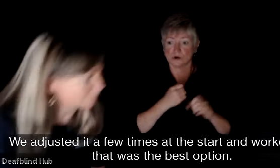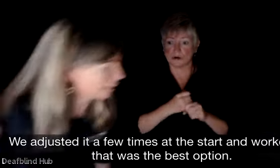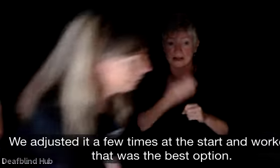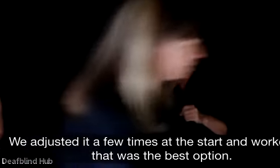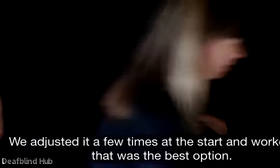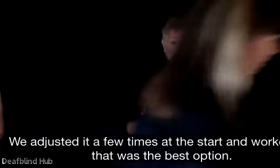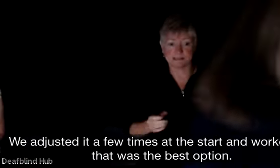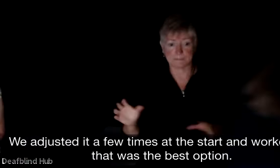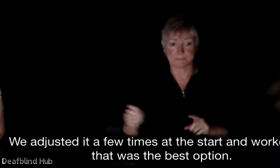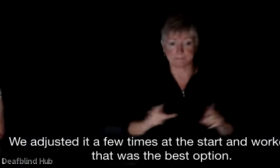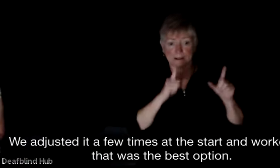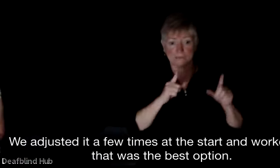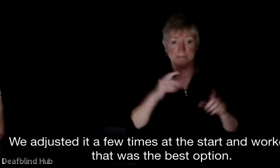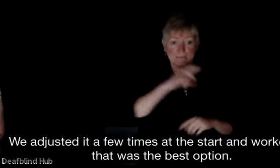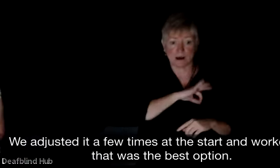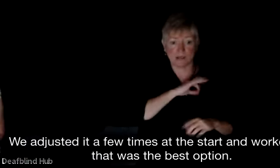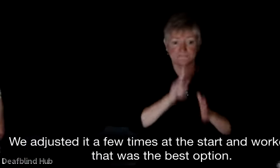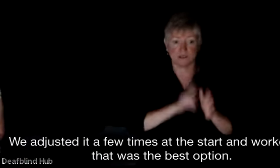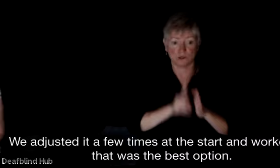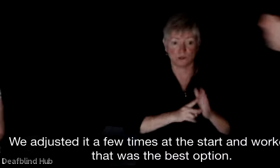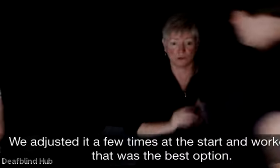Yeah, thanks.